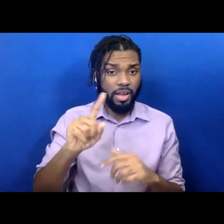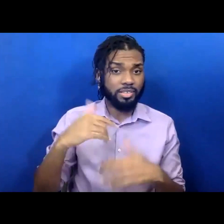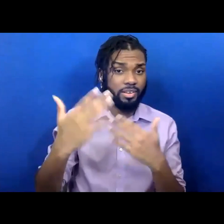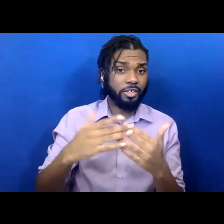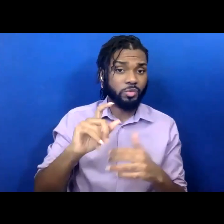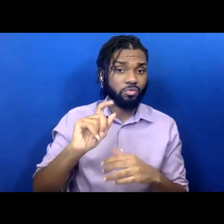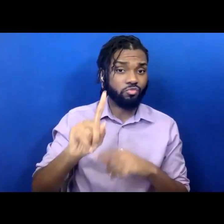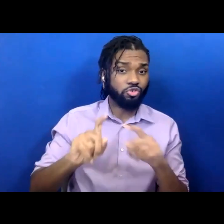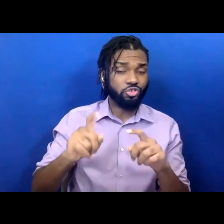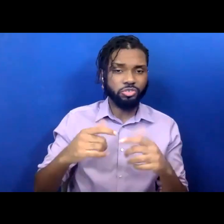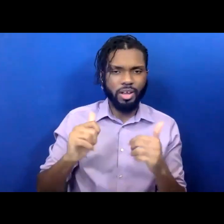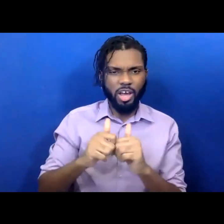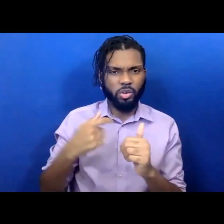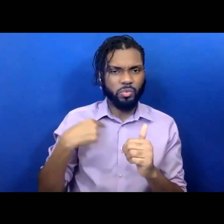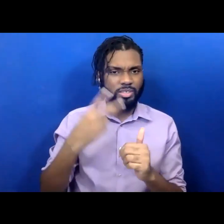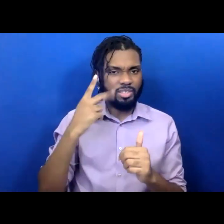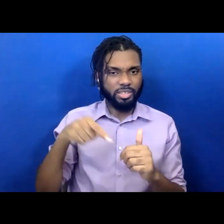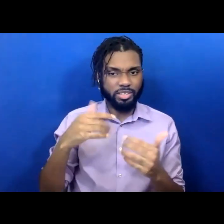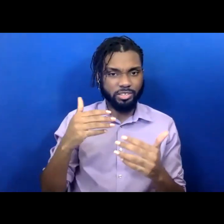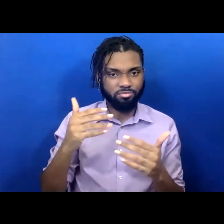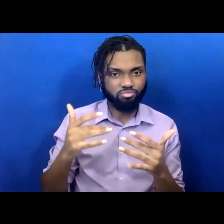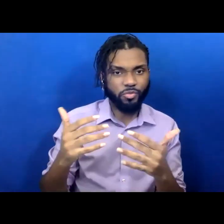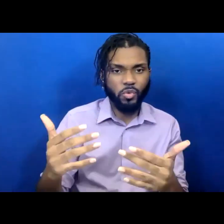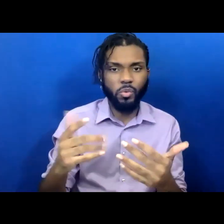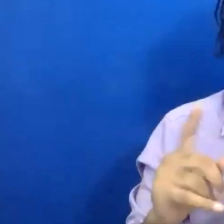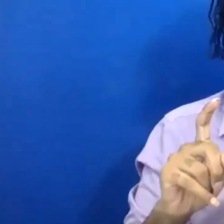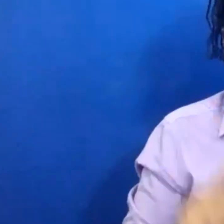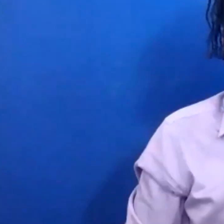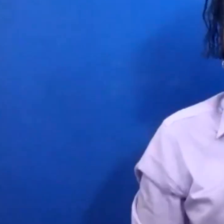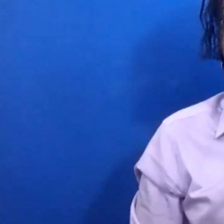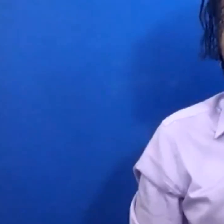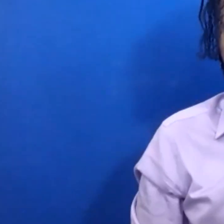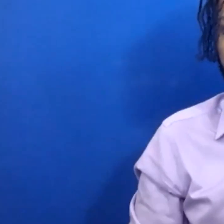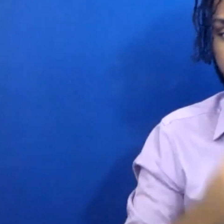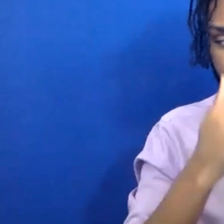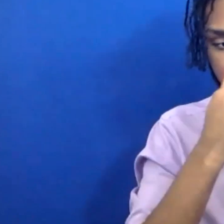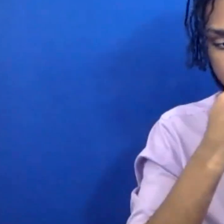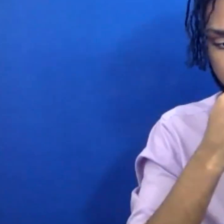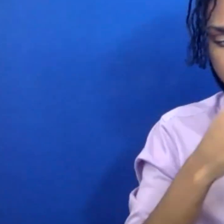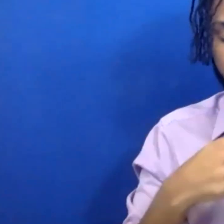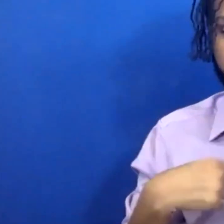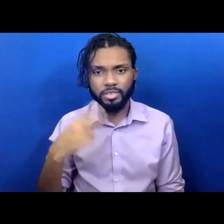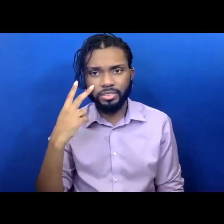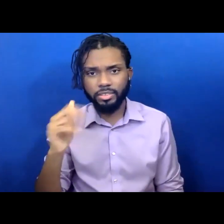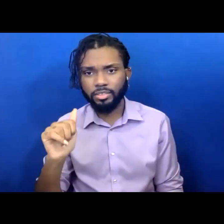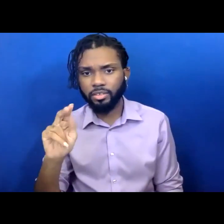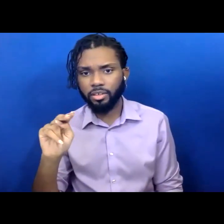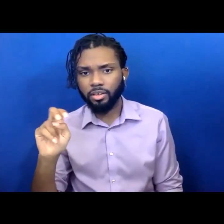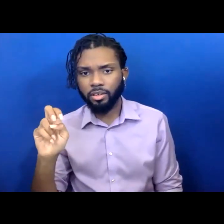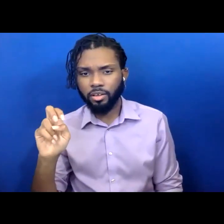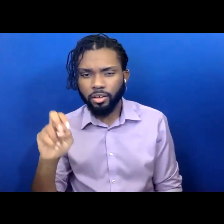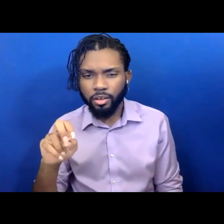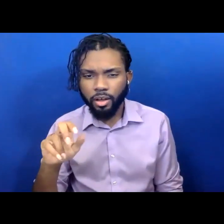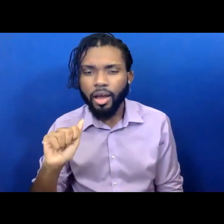Alice popping on. Hi. So yeah, on the why, my paper is a collaborative one